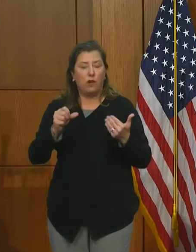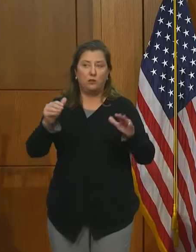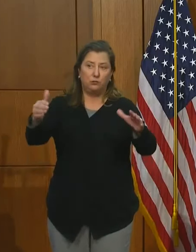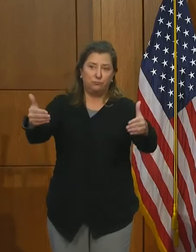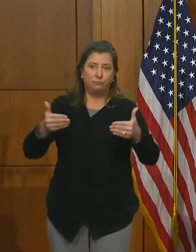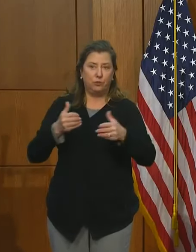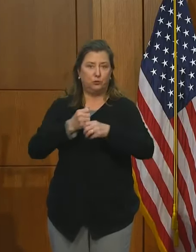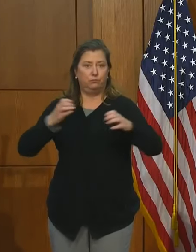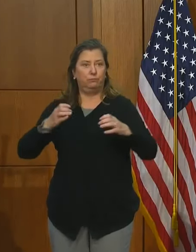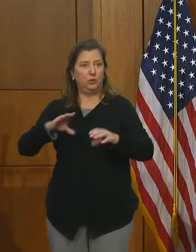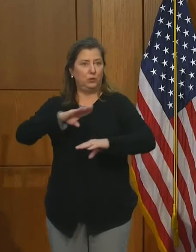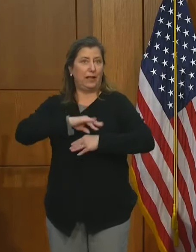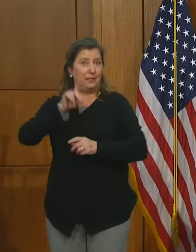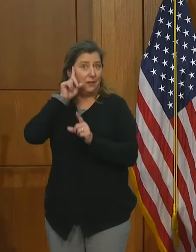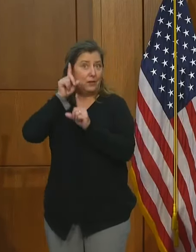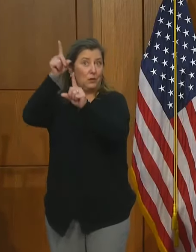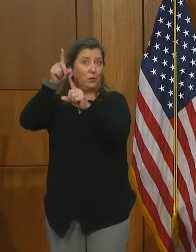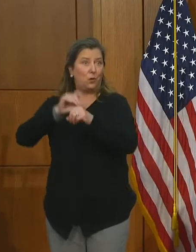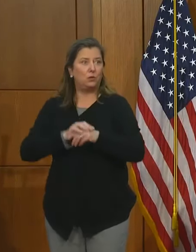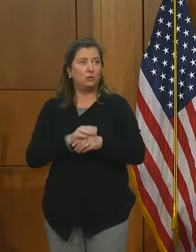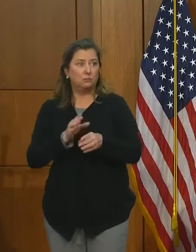in order to meet those goals.